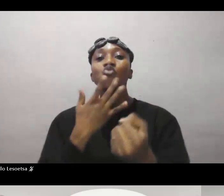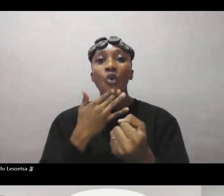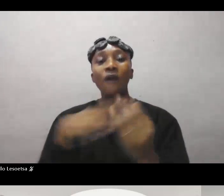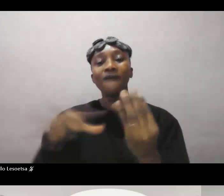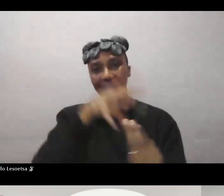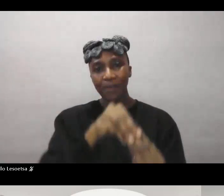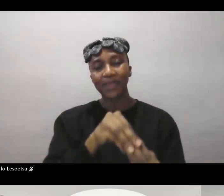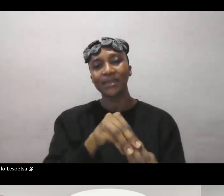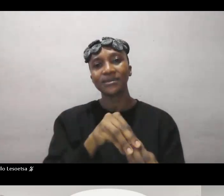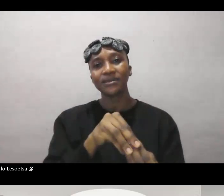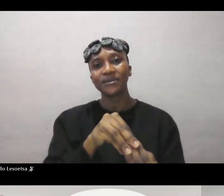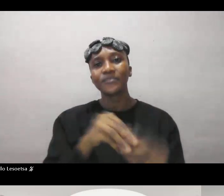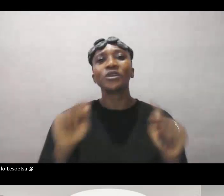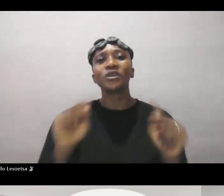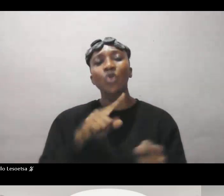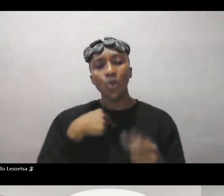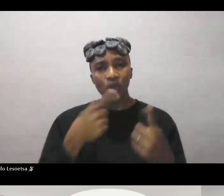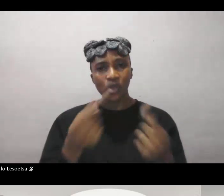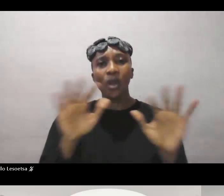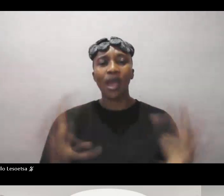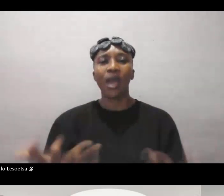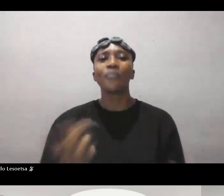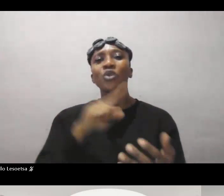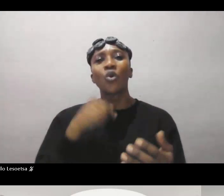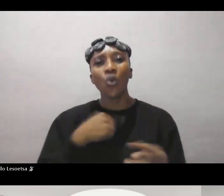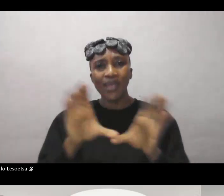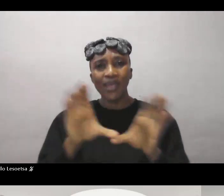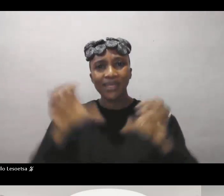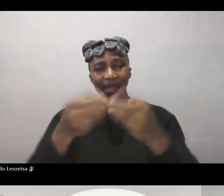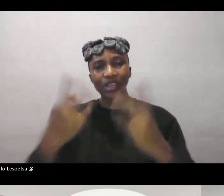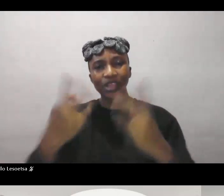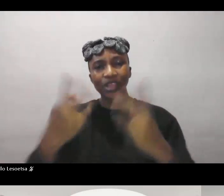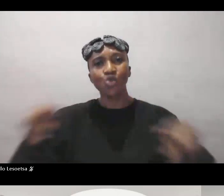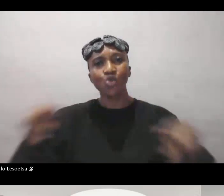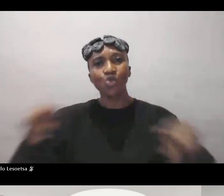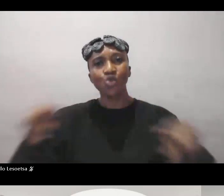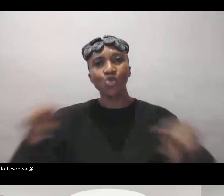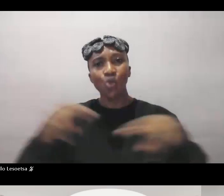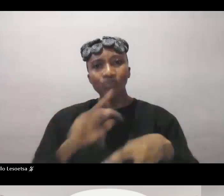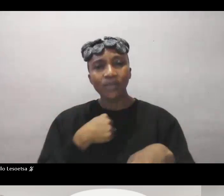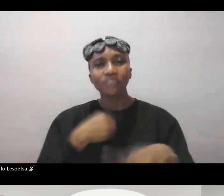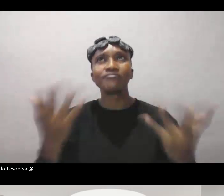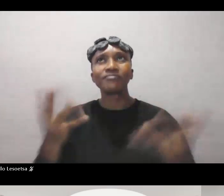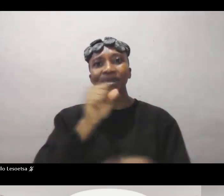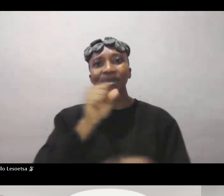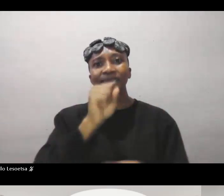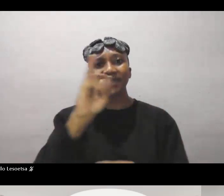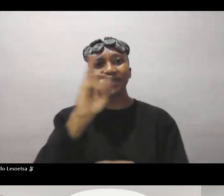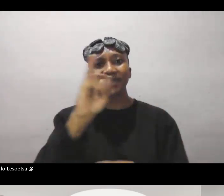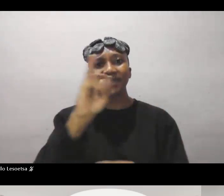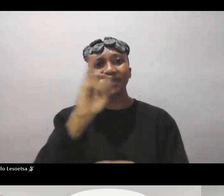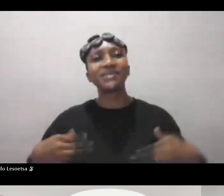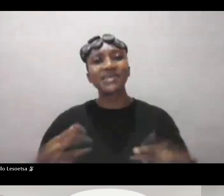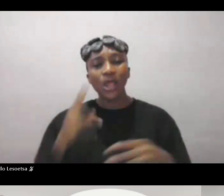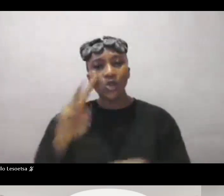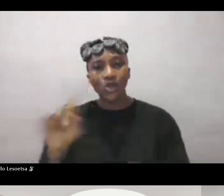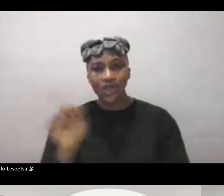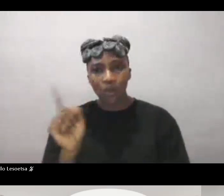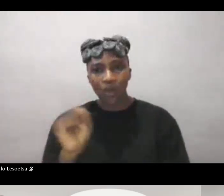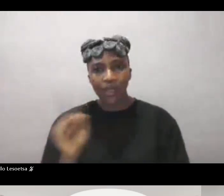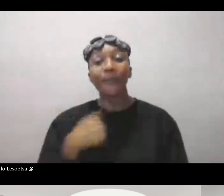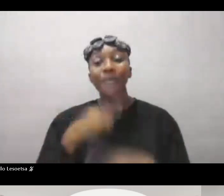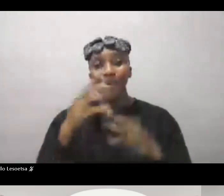So how do we do that? How do we, in the classroom, because CS will now start looking at, I'm talking about the solutions now.